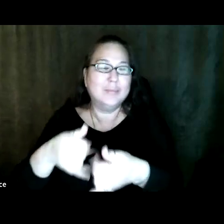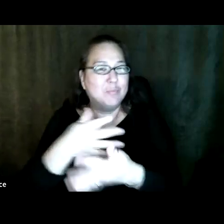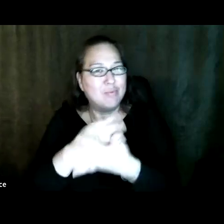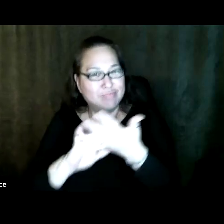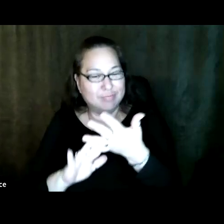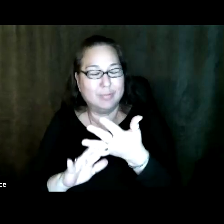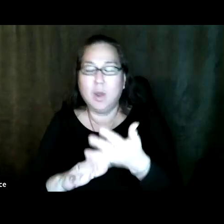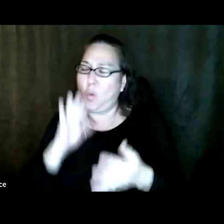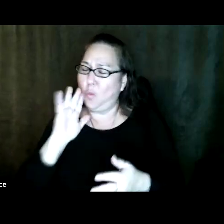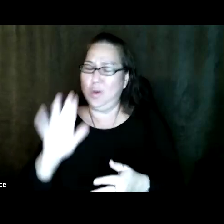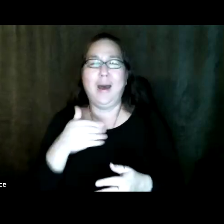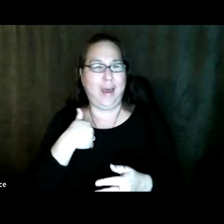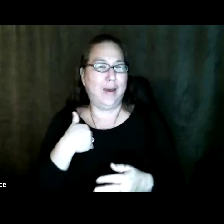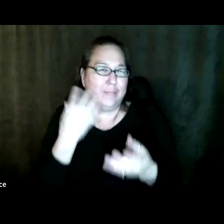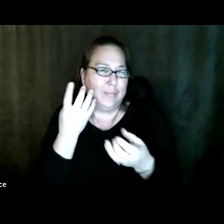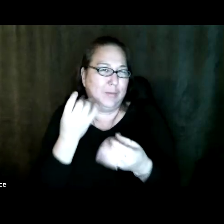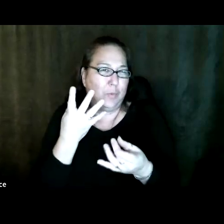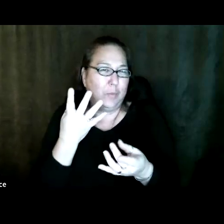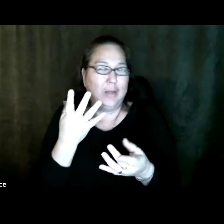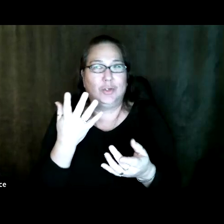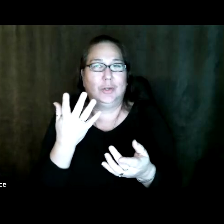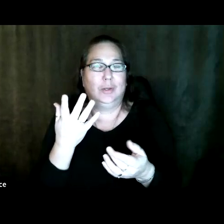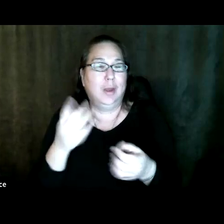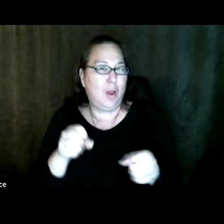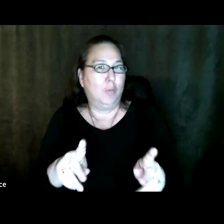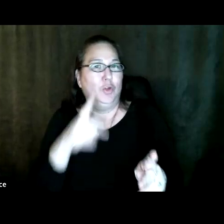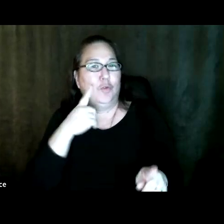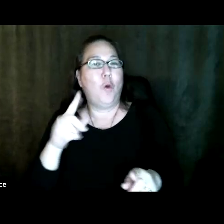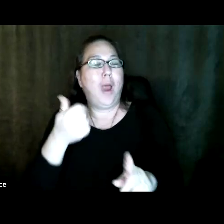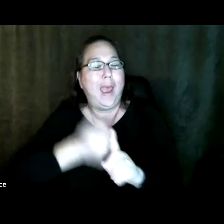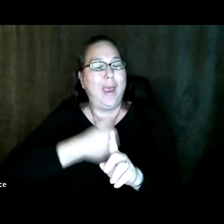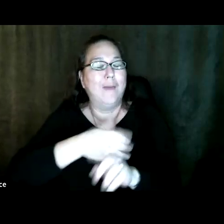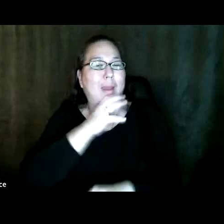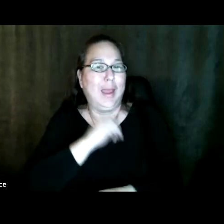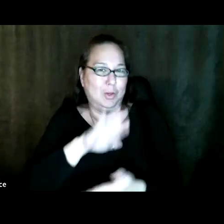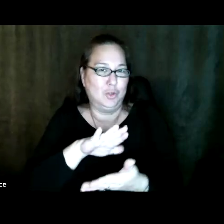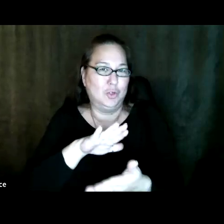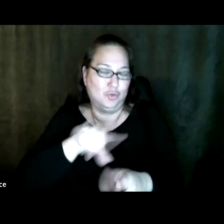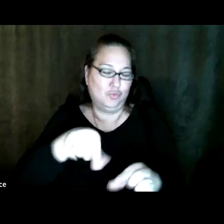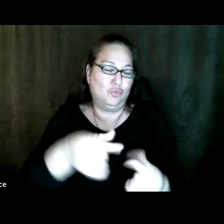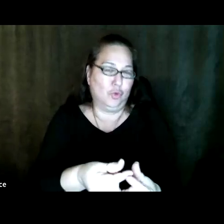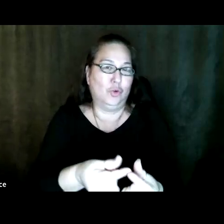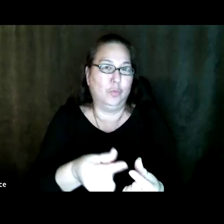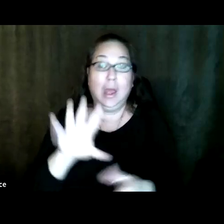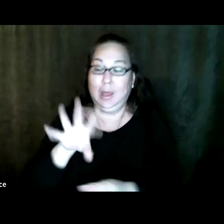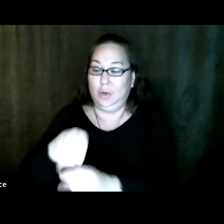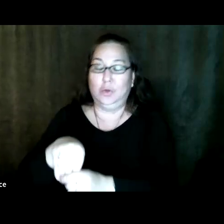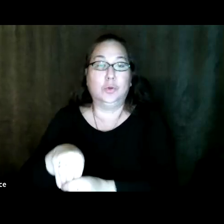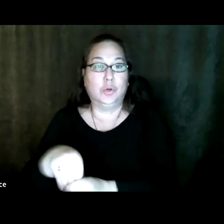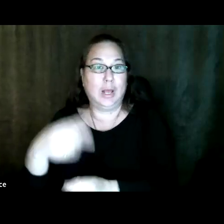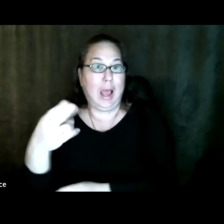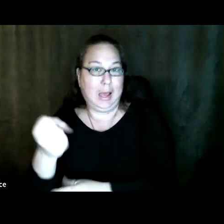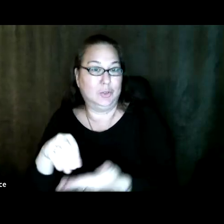for every age group, including information on internship opportunities for our high school students. Interpretation services